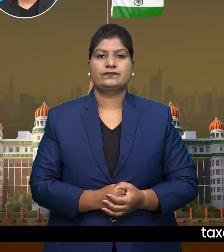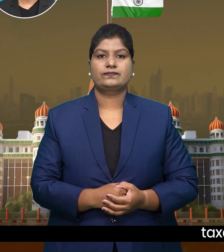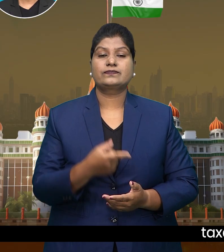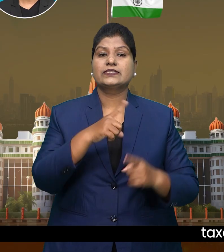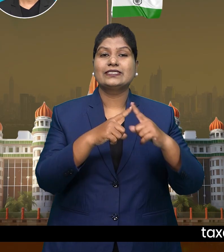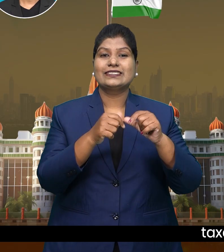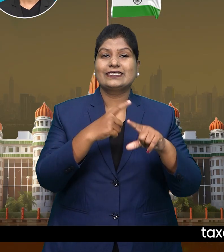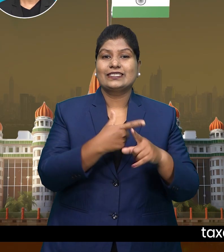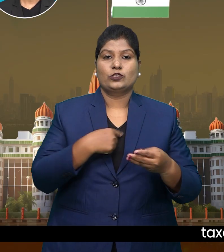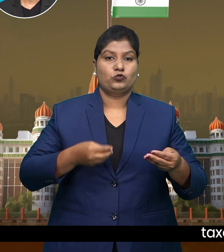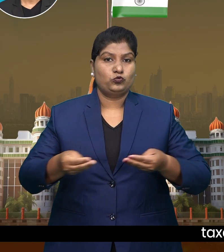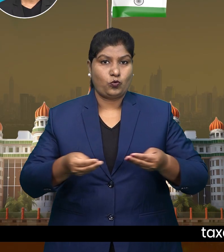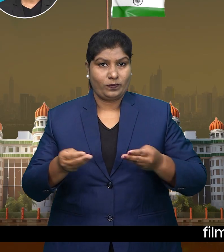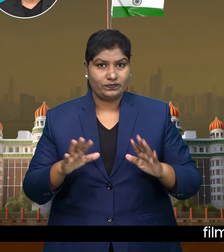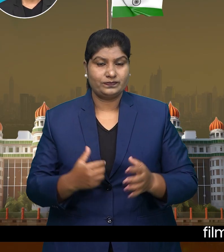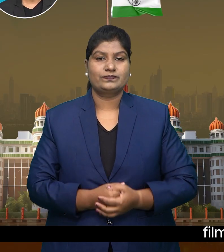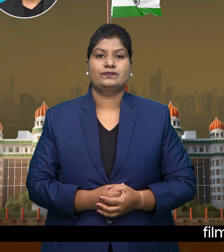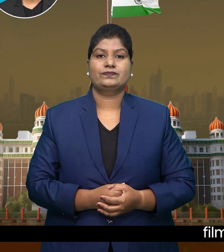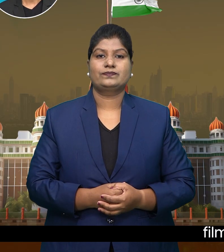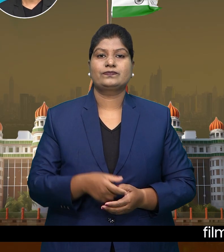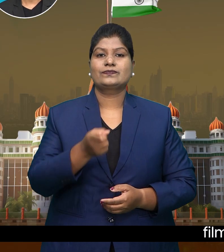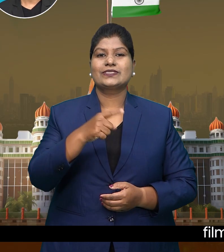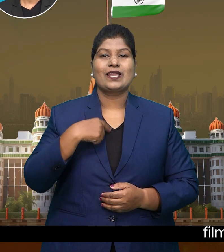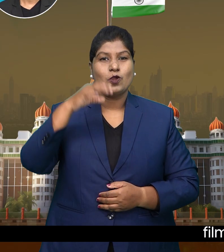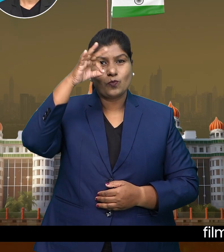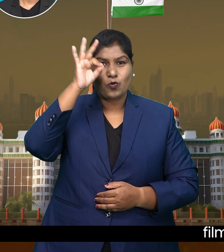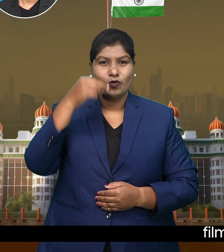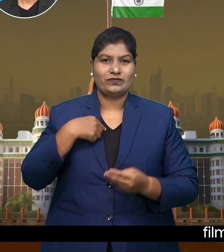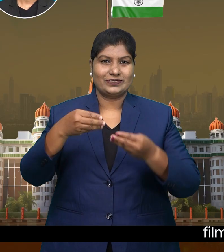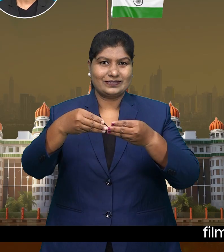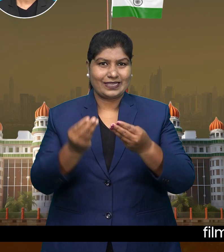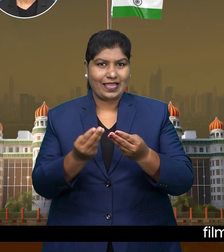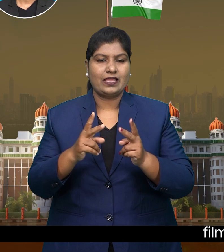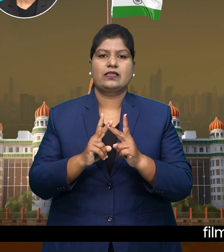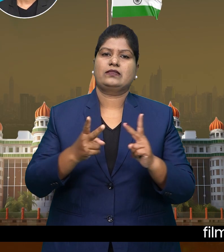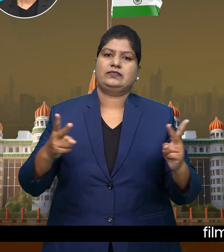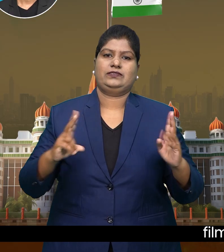taxes on shops, film tickets, etc.